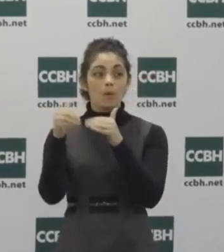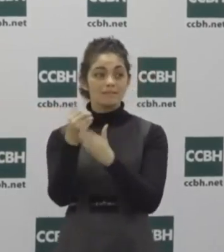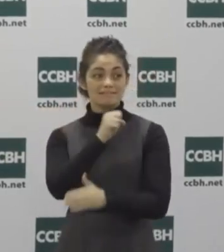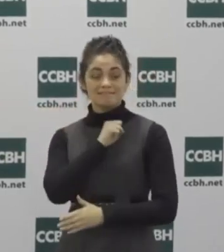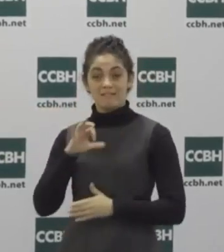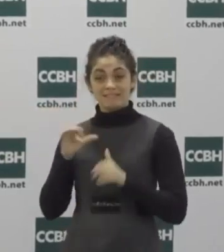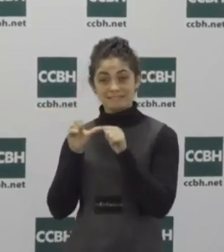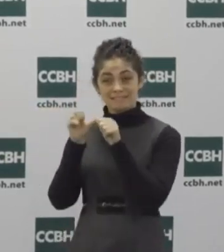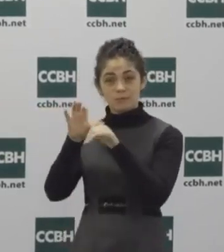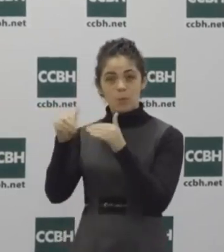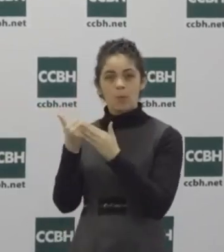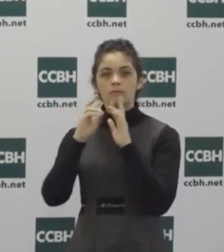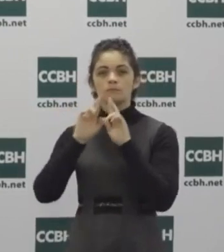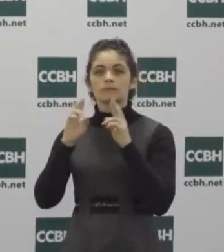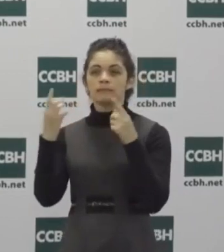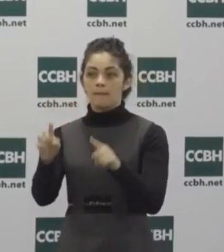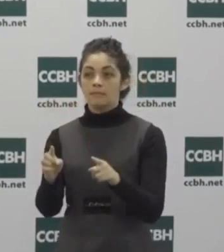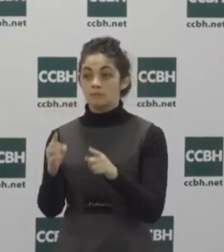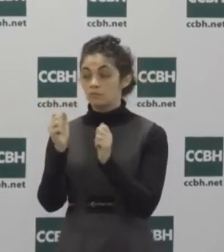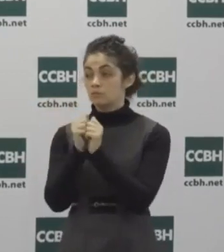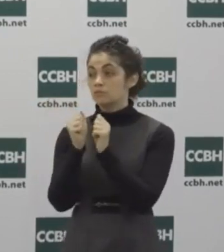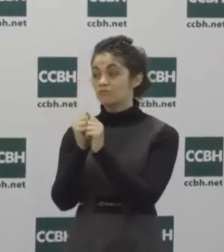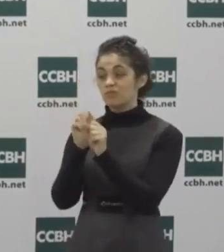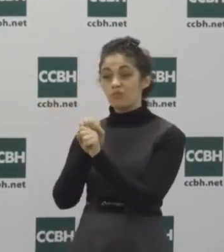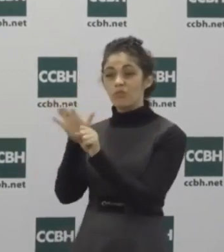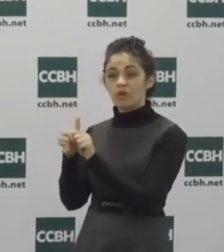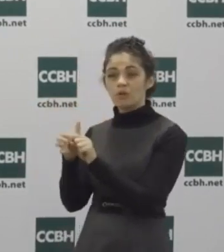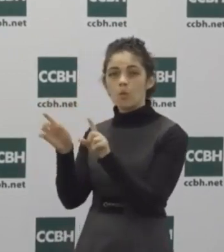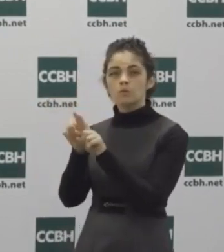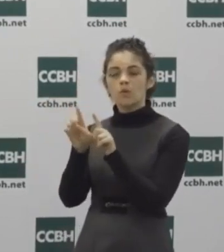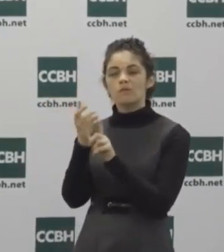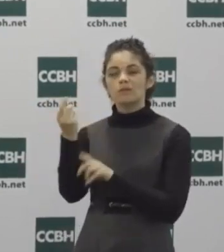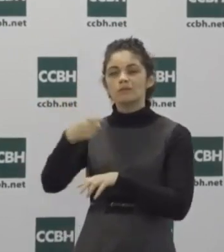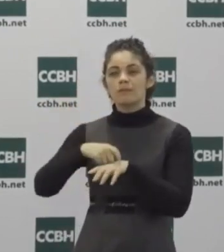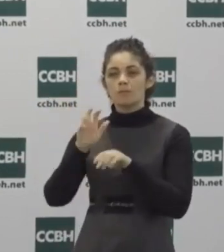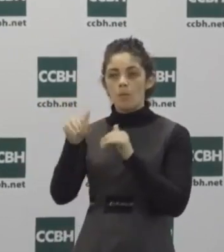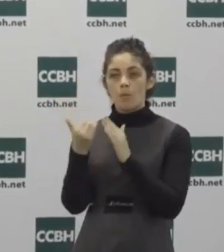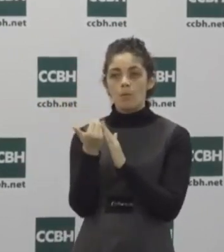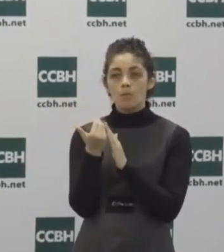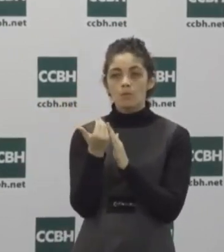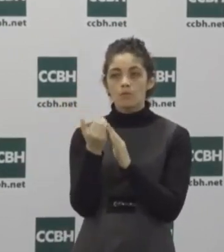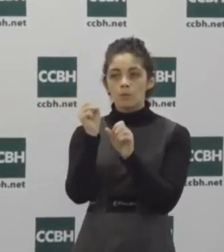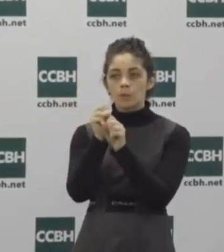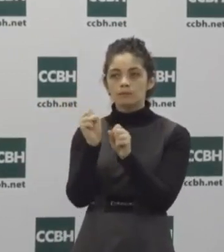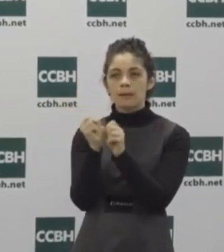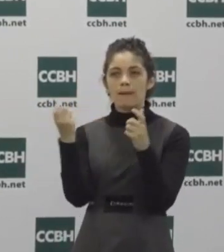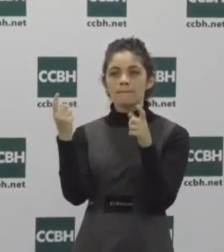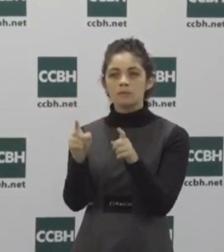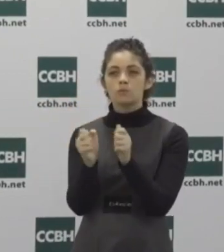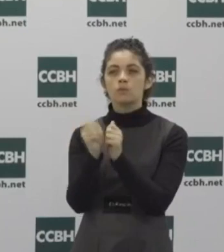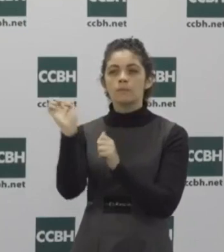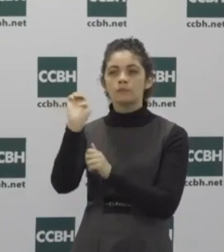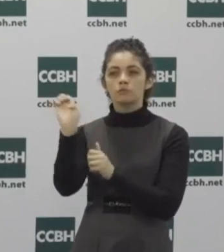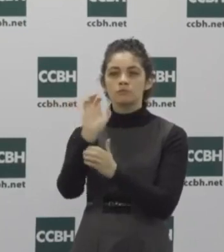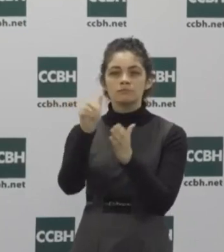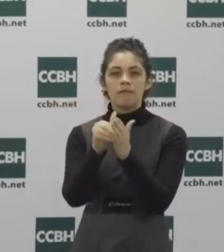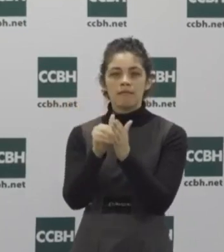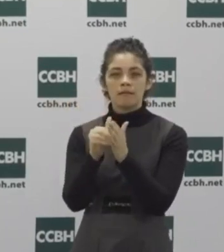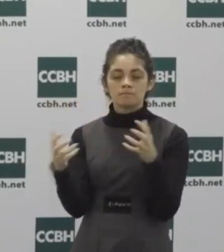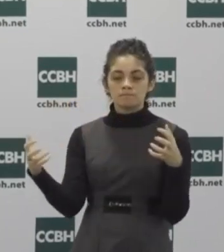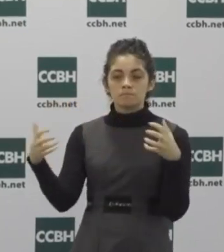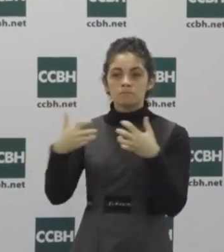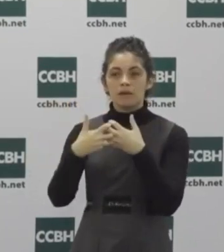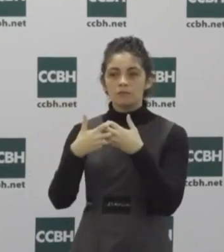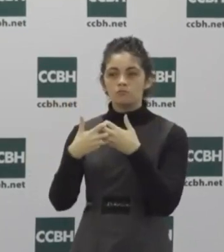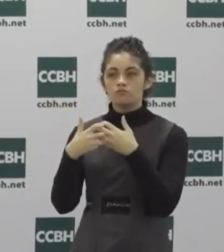throughout this response. I've mentioned a few times the work in the Combined Emergency Operations Center, where we work